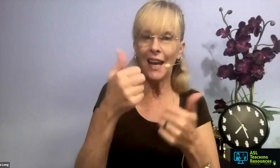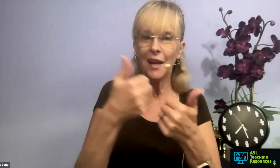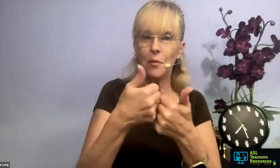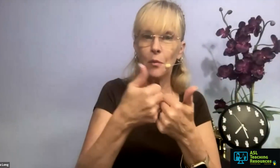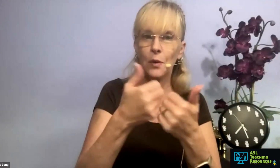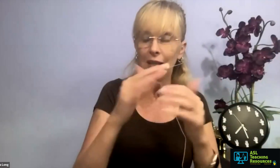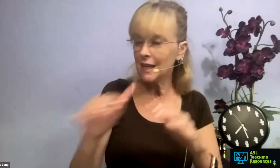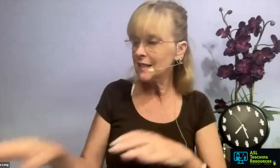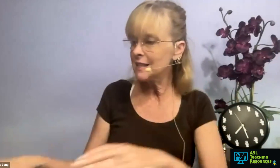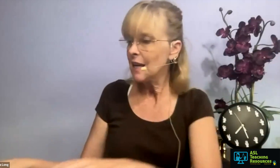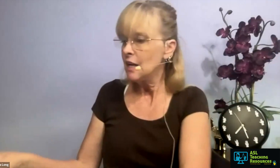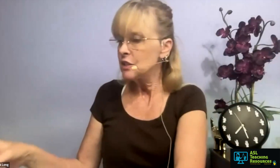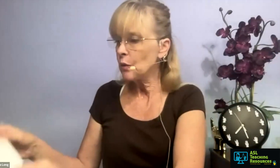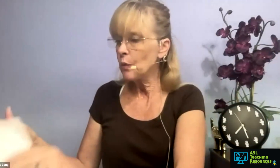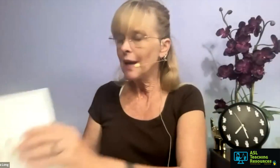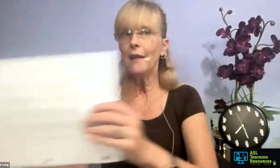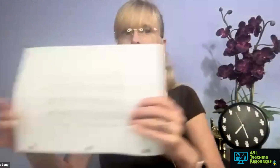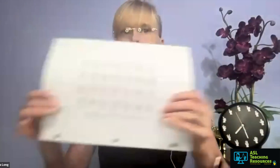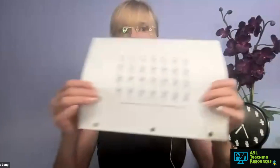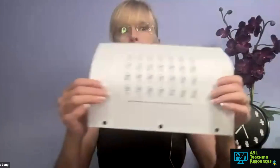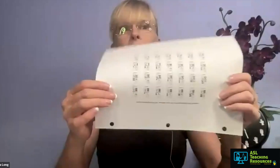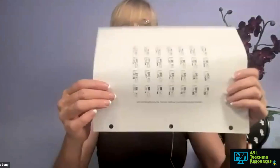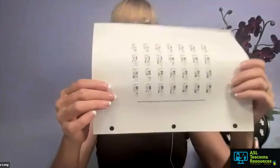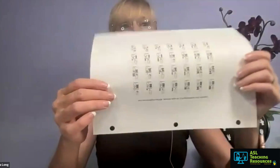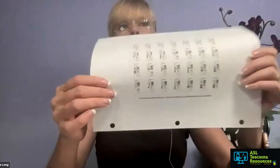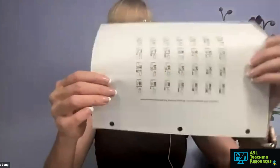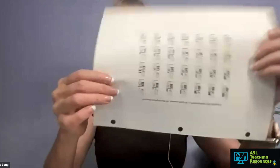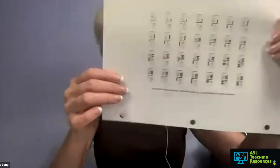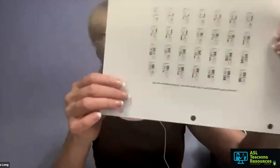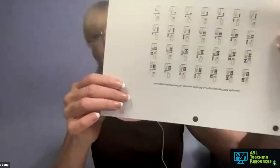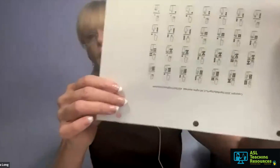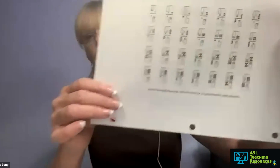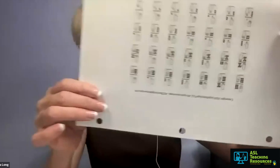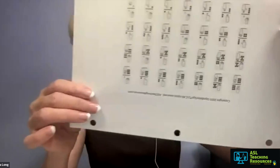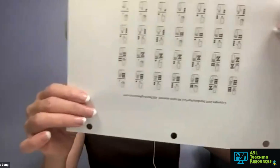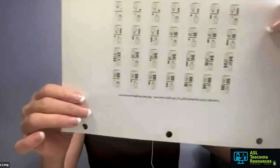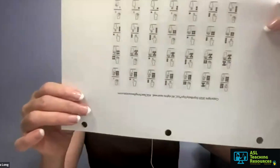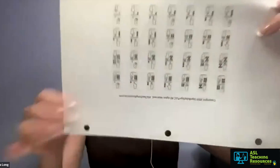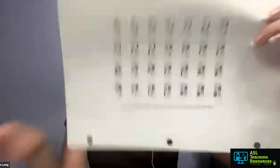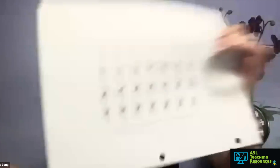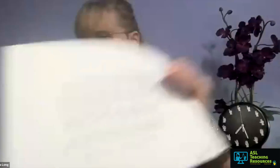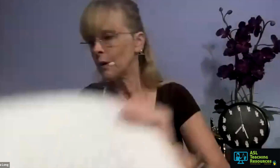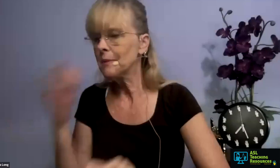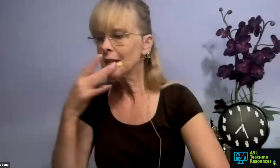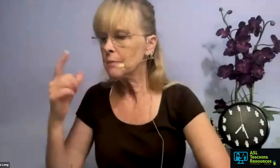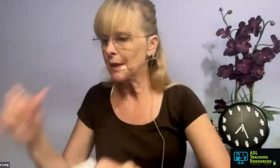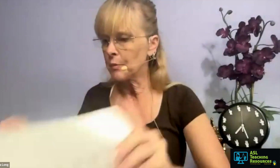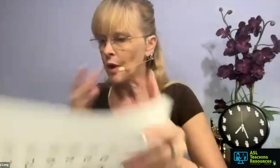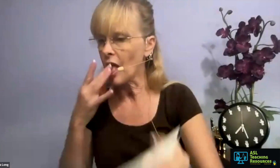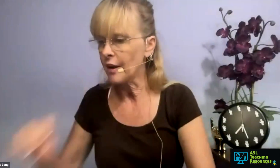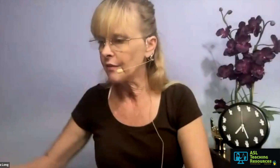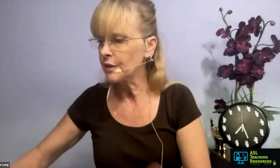game with the kids? So we have the dominoes. I don't know if you can see it. This is a small one. Let me get a big print here for you to